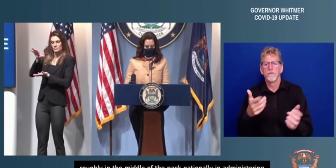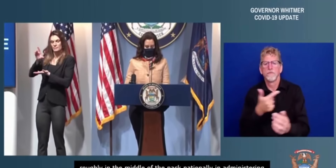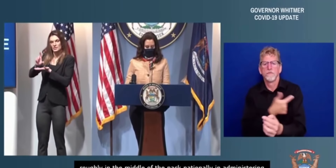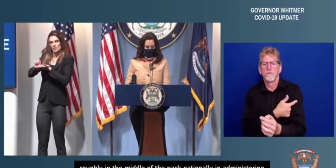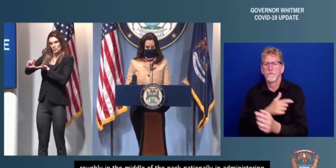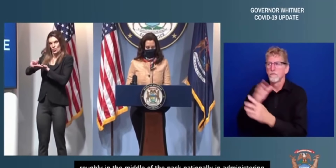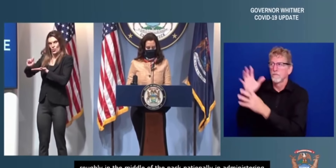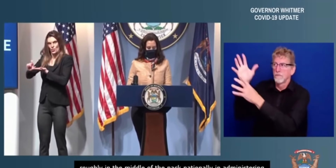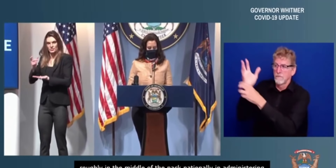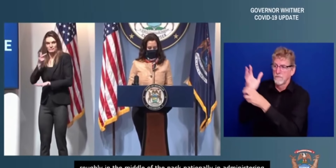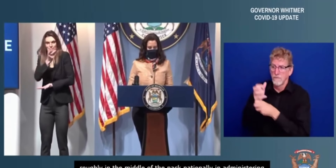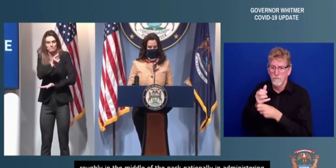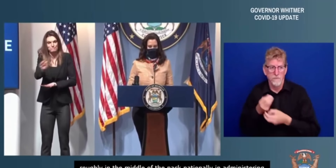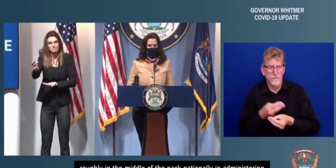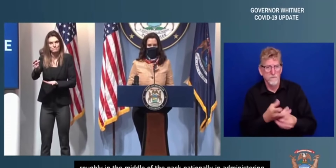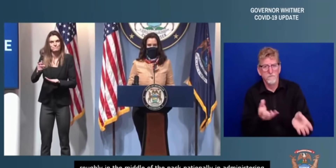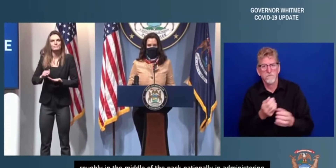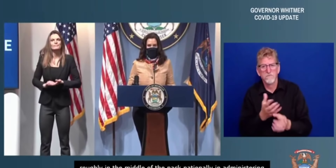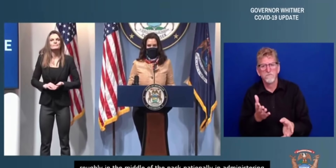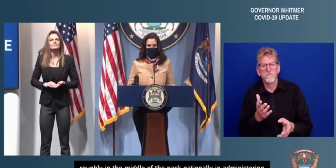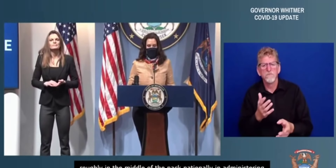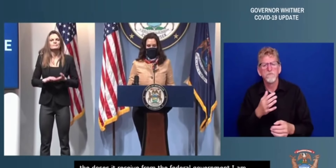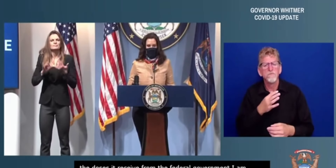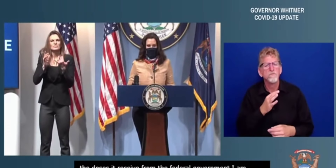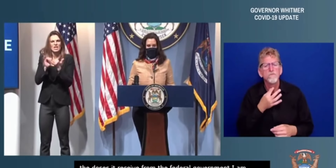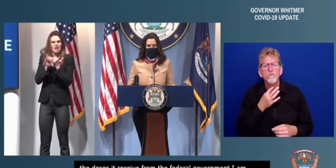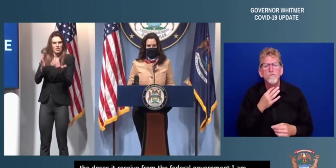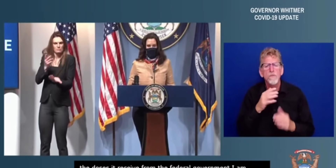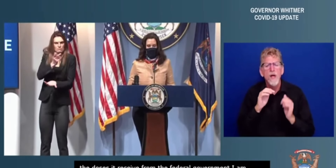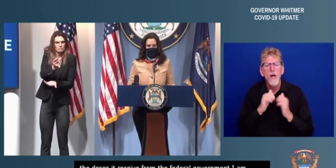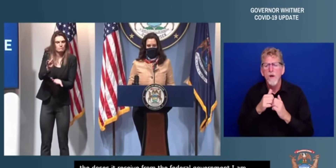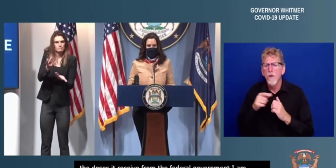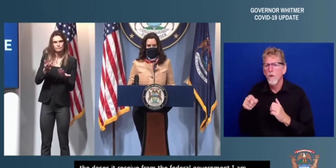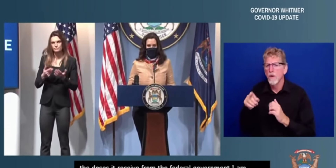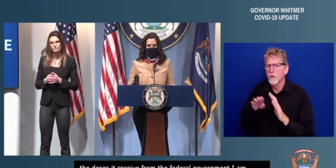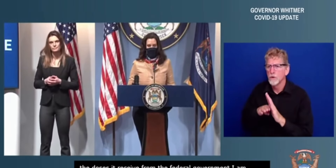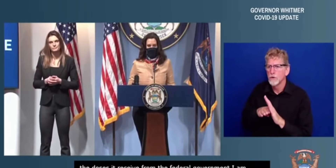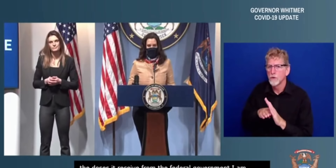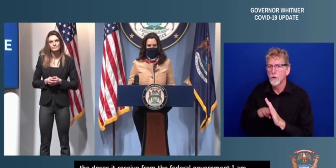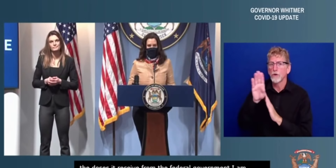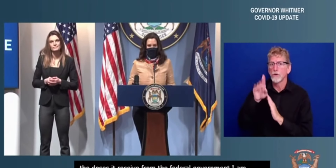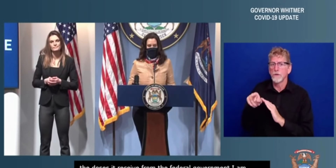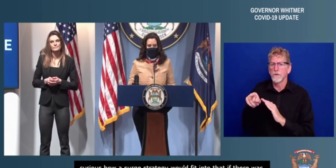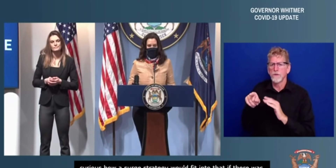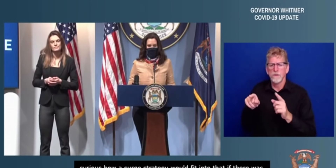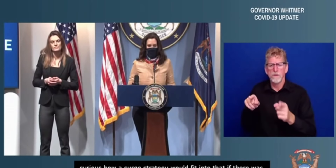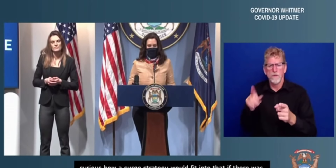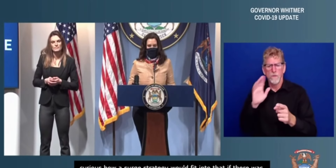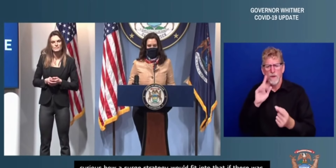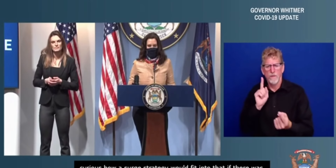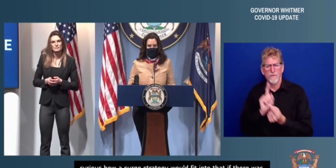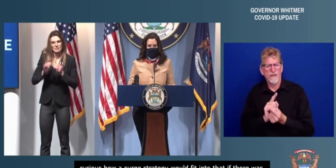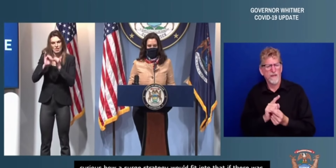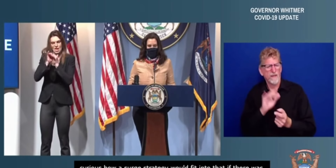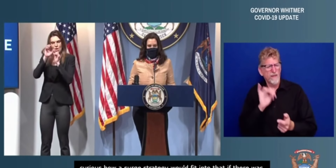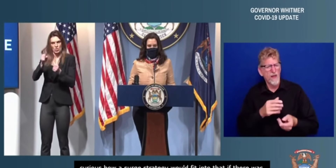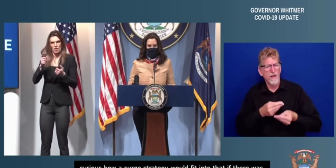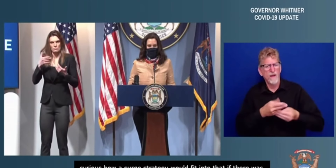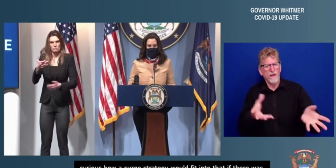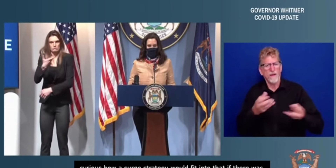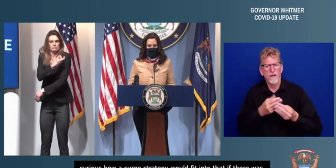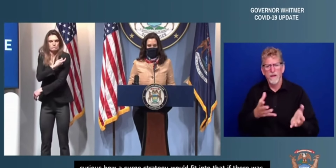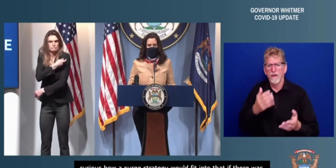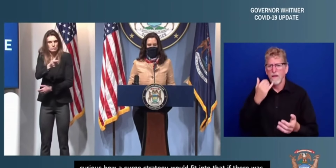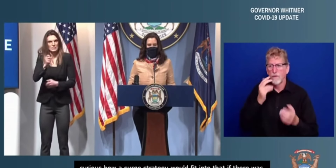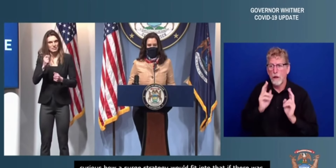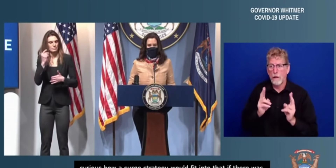curious how a surge strategy would fit into that, whether there's a plan to speed up the administration of the doses that have been delivered. The